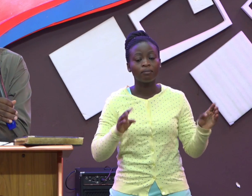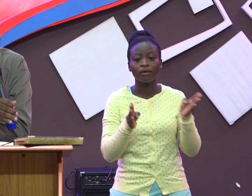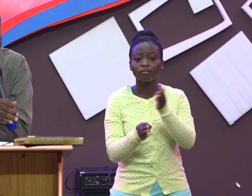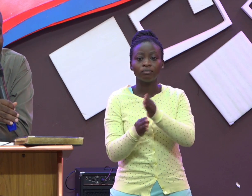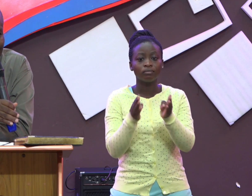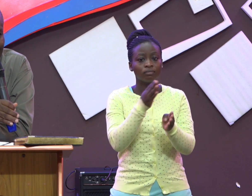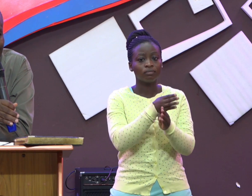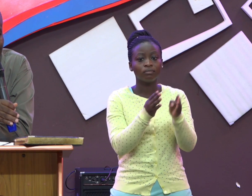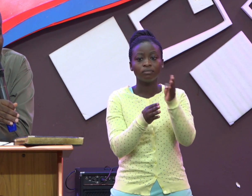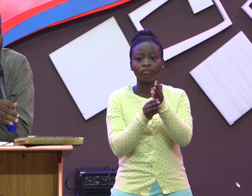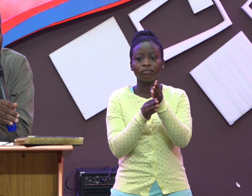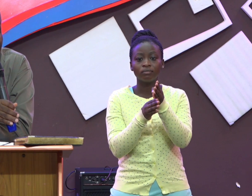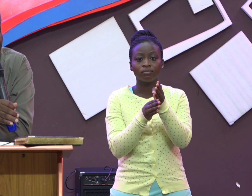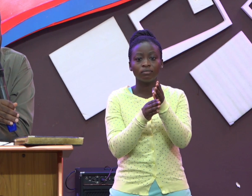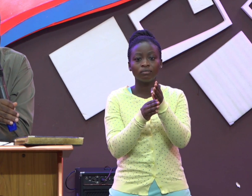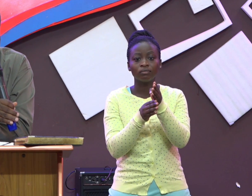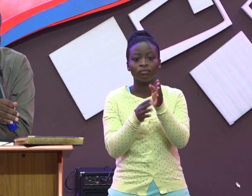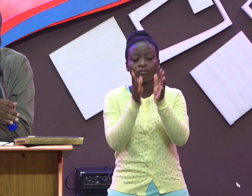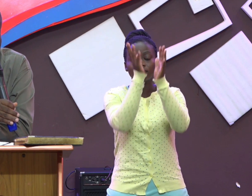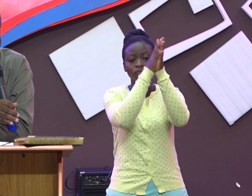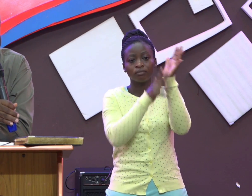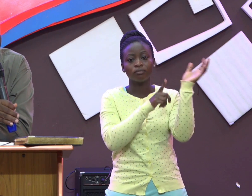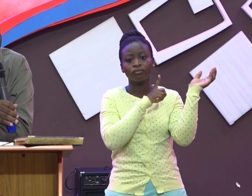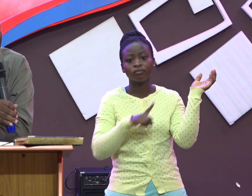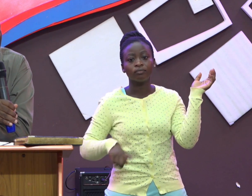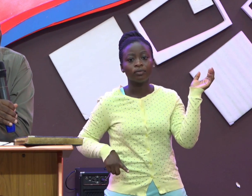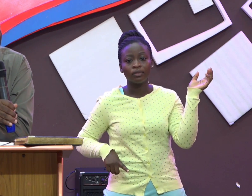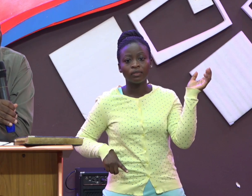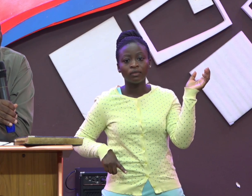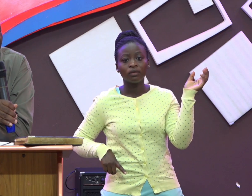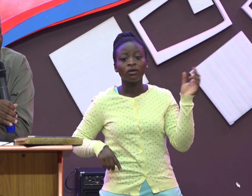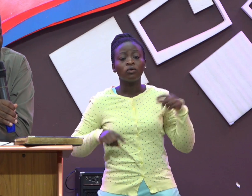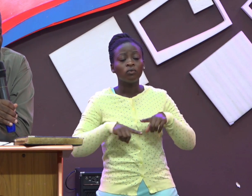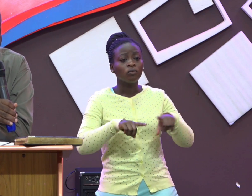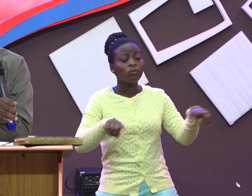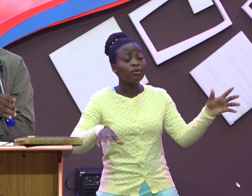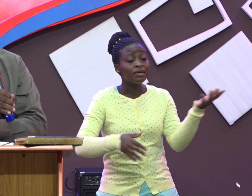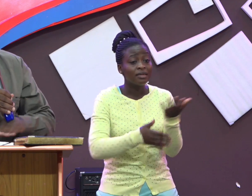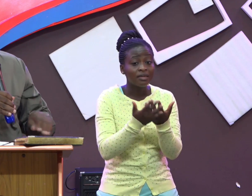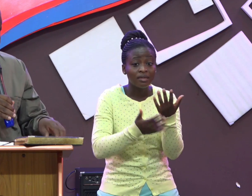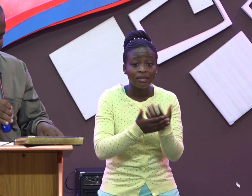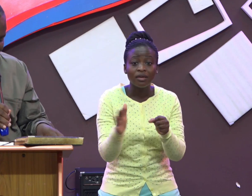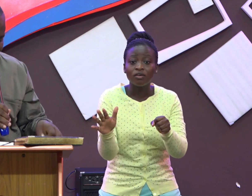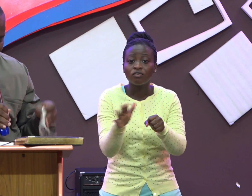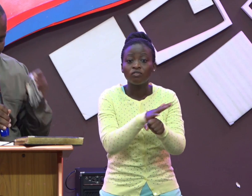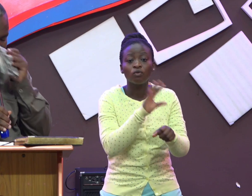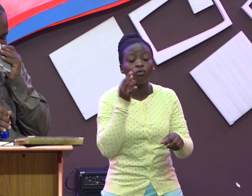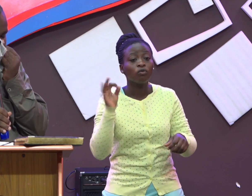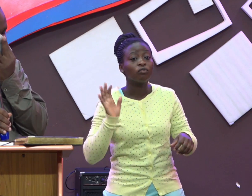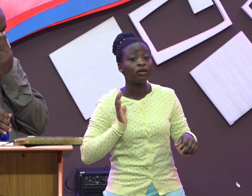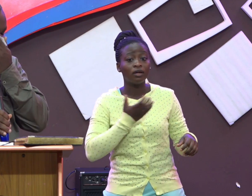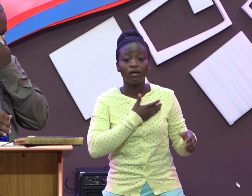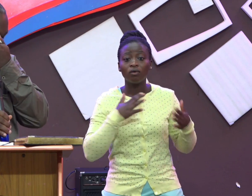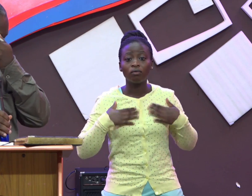We build so much the wisdom. Mukama wewe ekitiibwa. Praise the Lord. Emibiri tugifaako nnyo. We take care of the bodies. Naye ate ekisinga